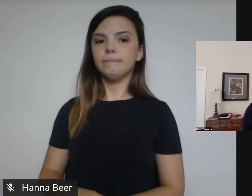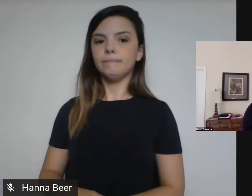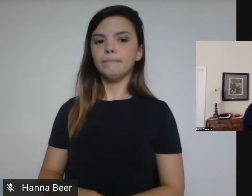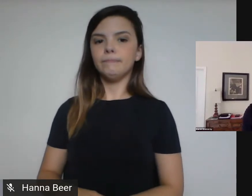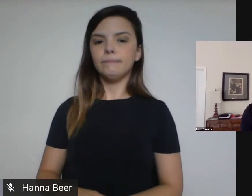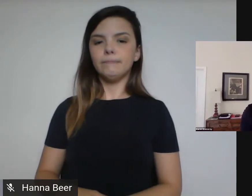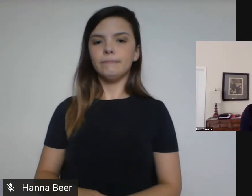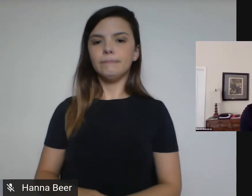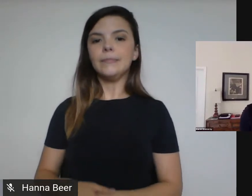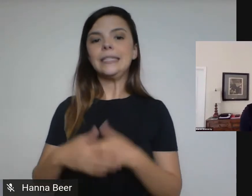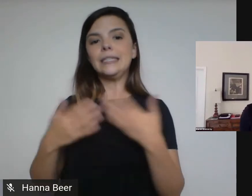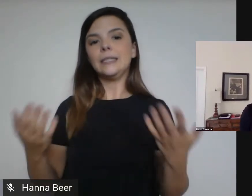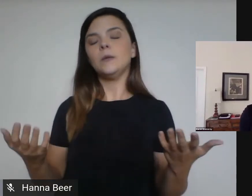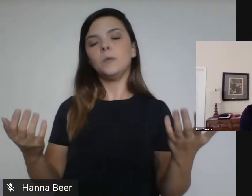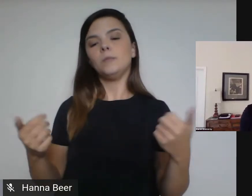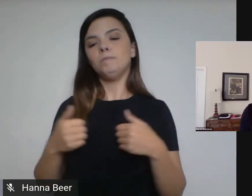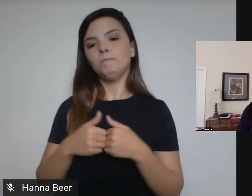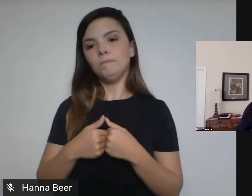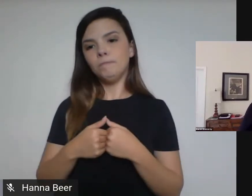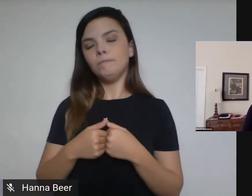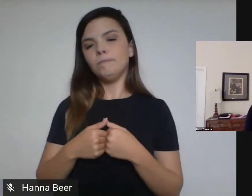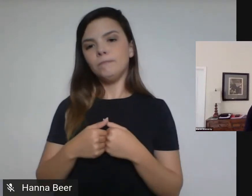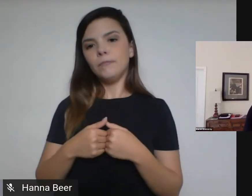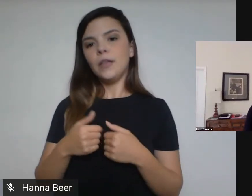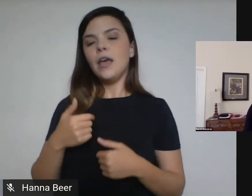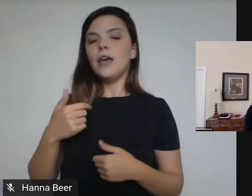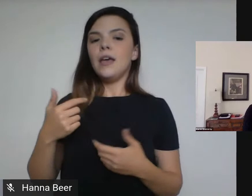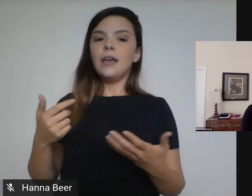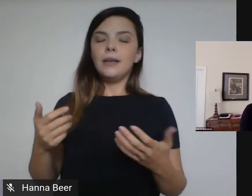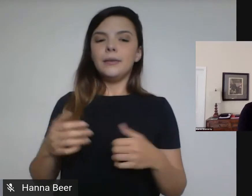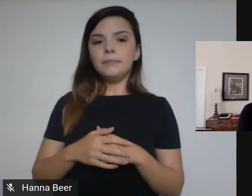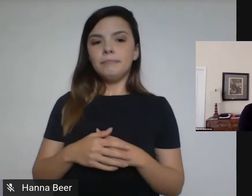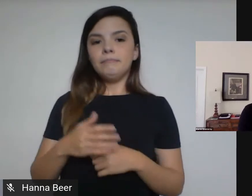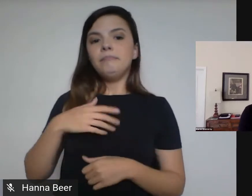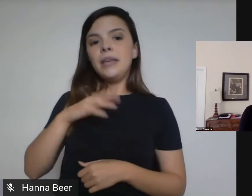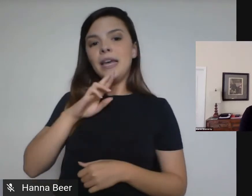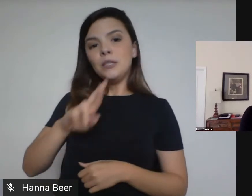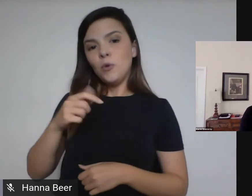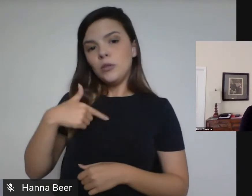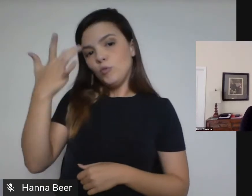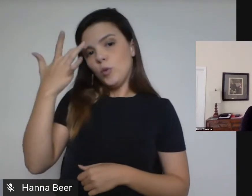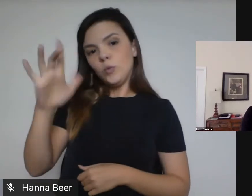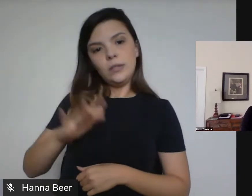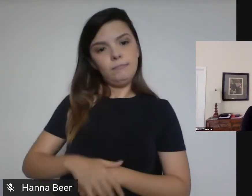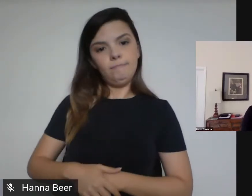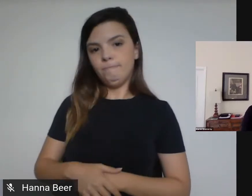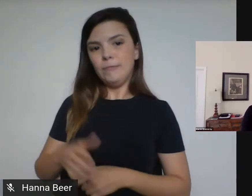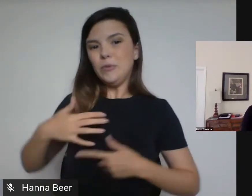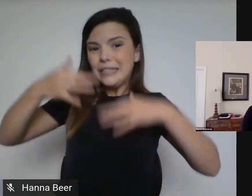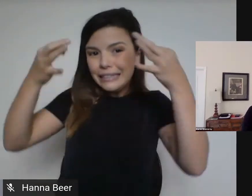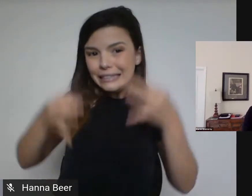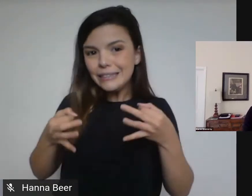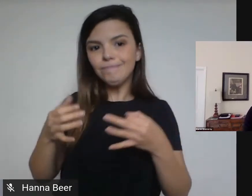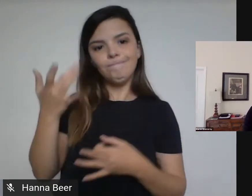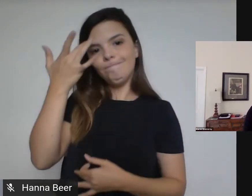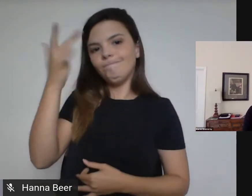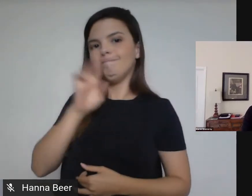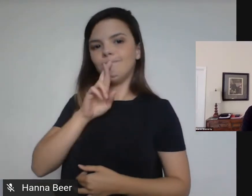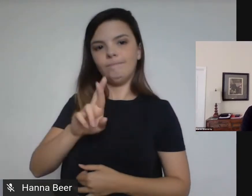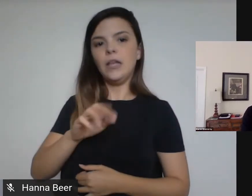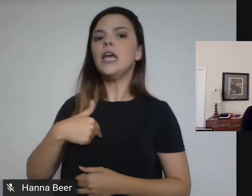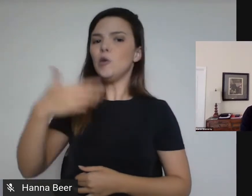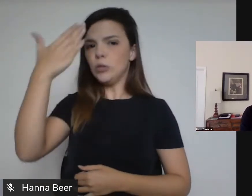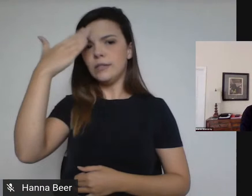mean, I think, yeah, I guess my answer is really, I'm not sure. We know that there are definitely